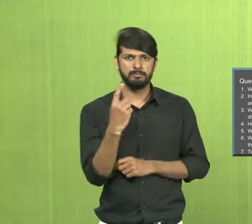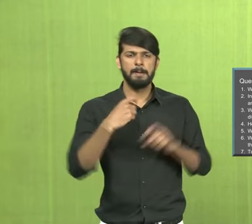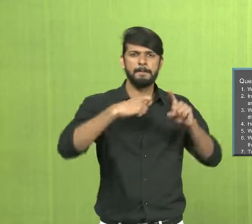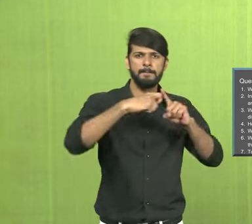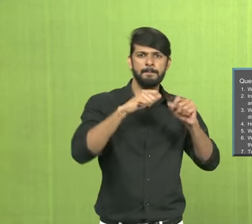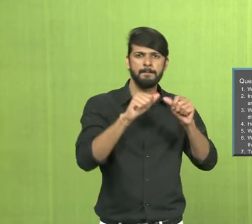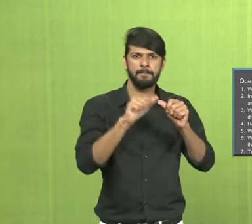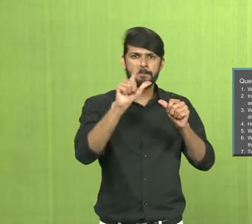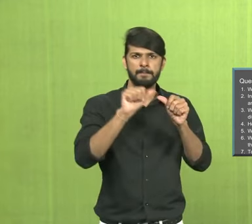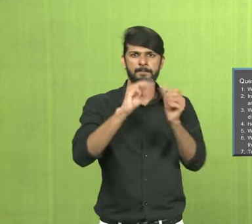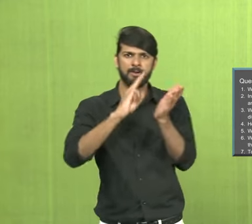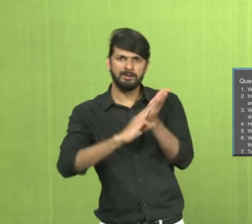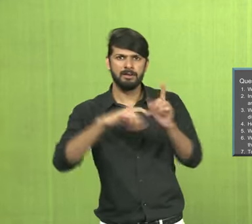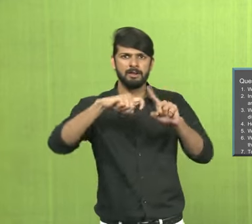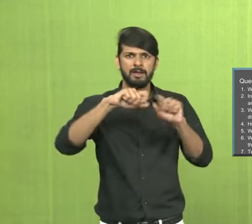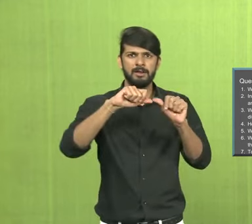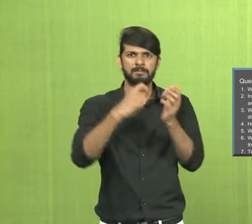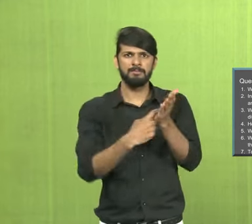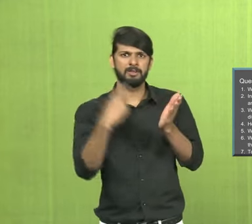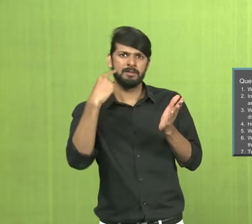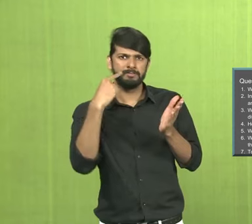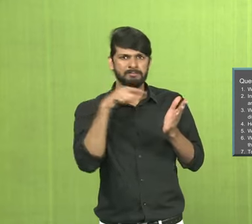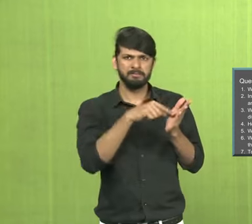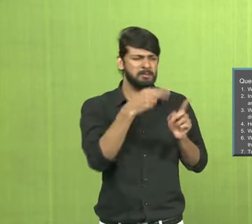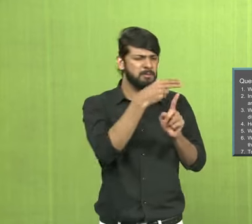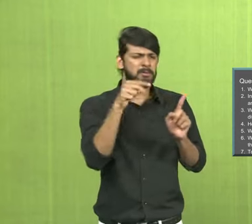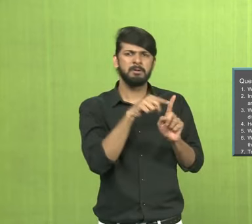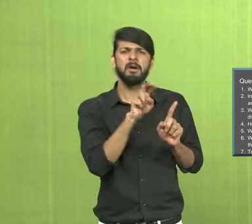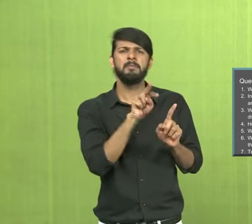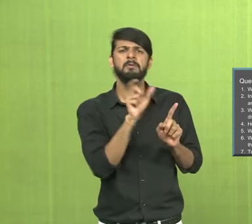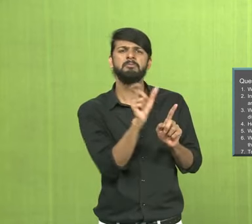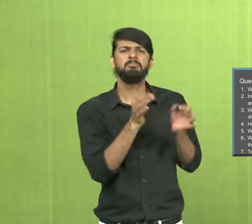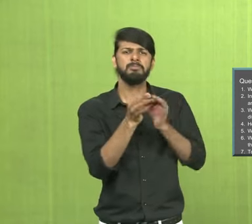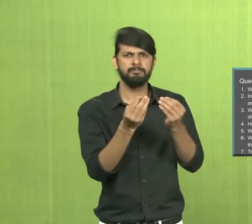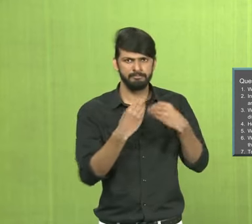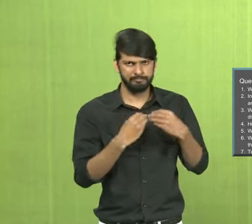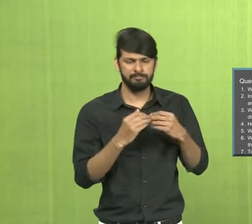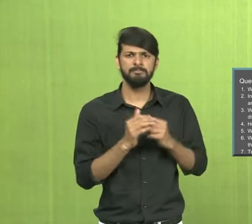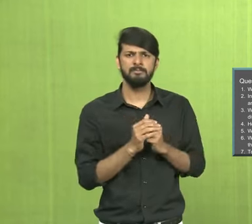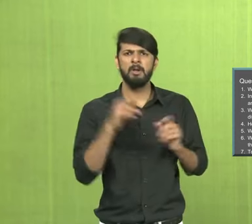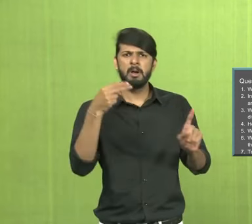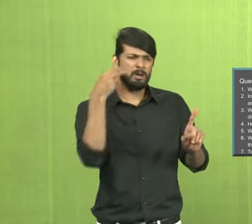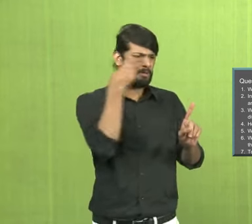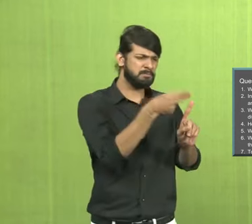Questions to painting number 5. First question, what is Kalamkari and why was it named so?